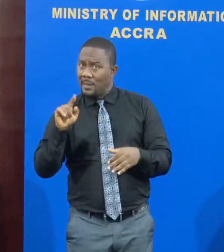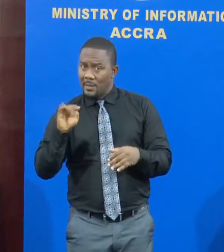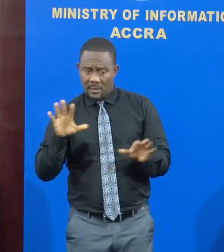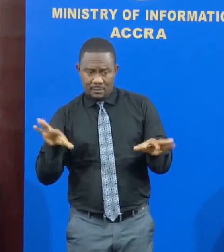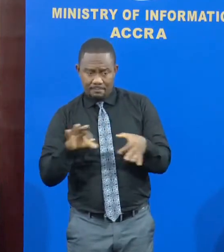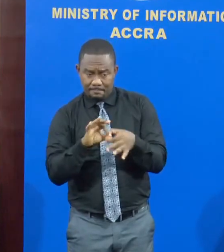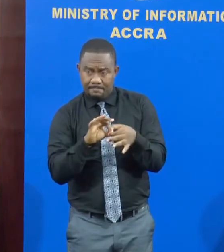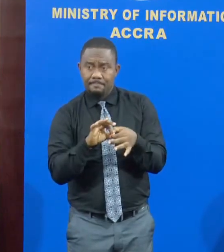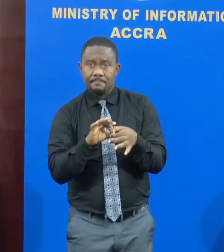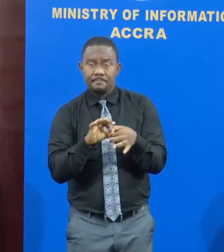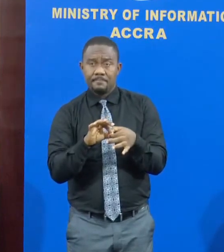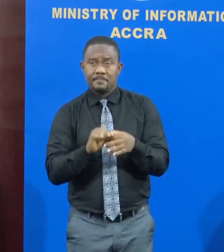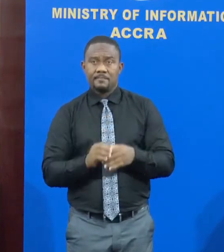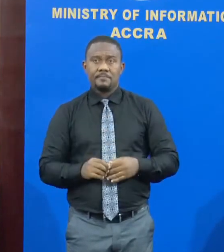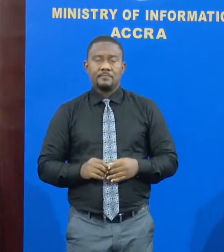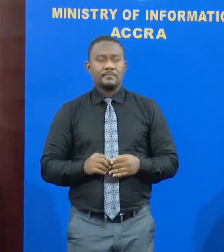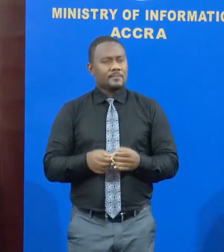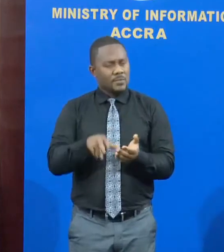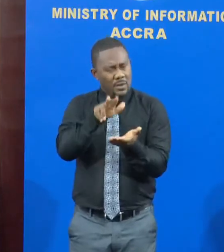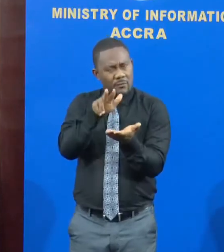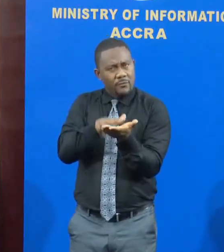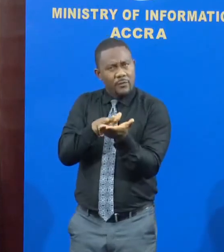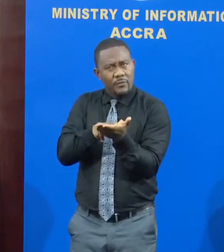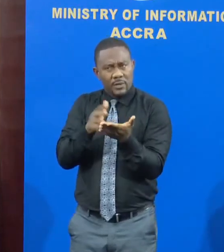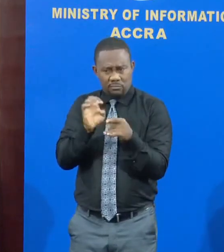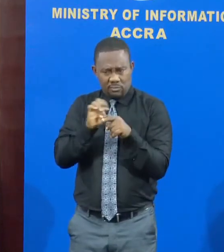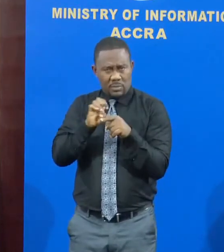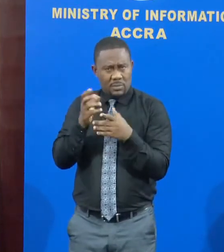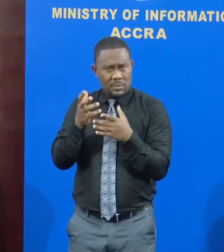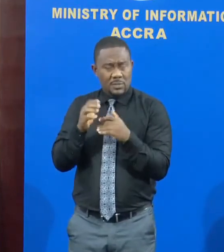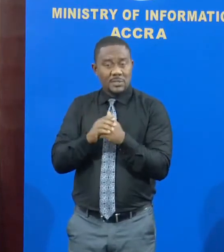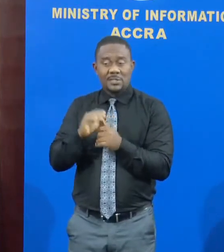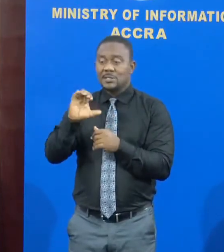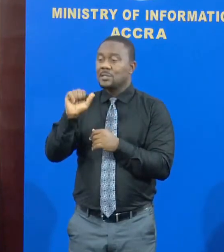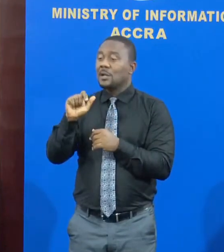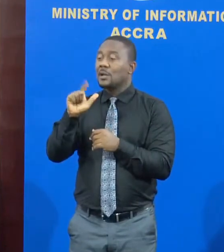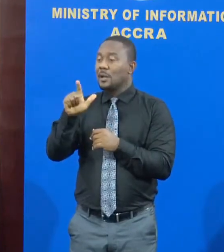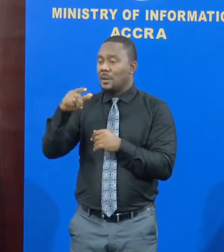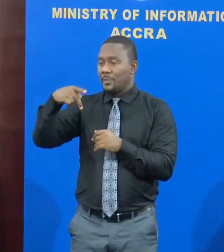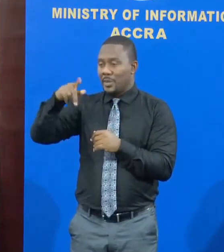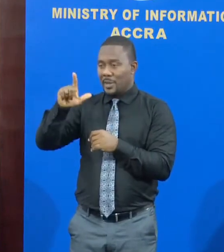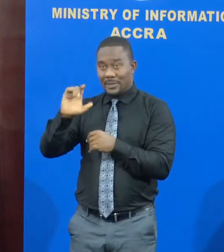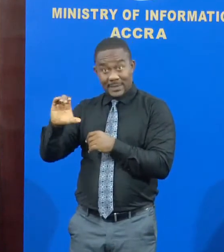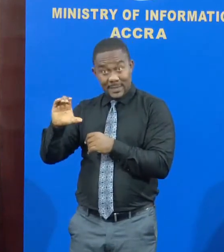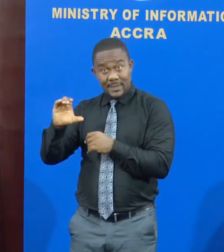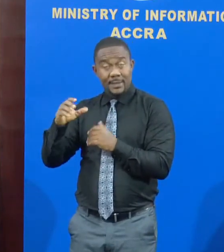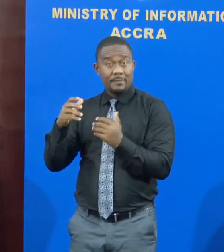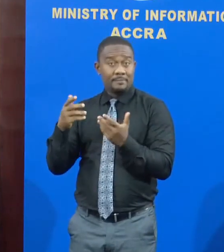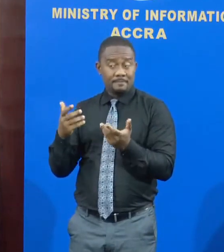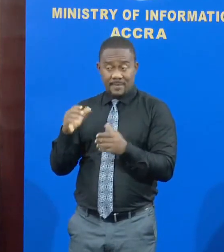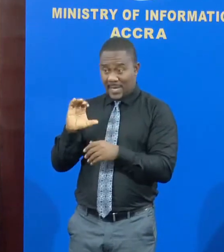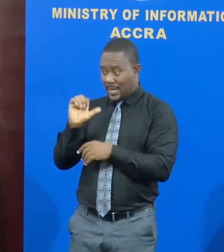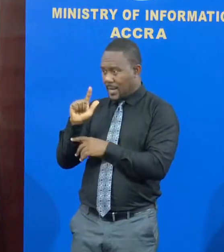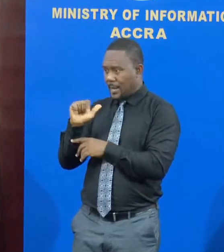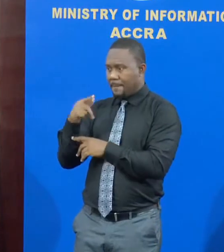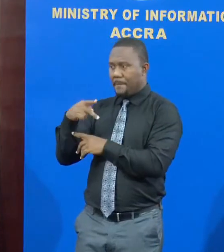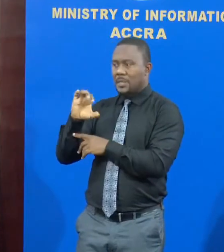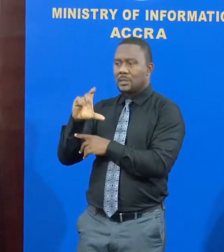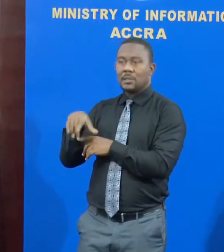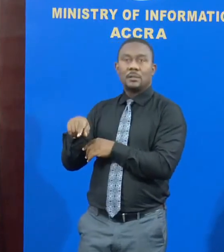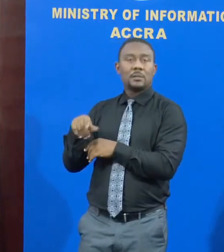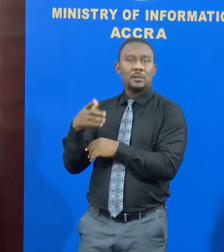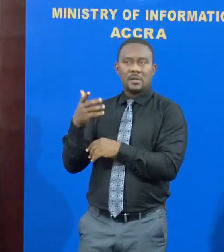harmonization. There's pilot verification exercise completed with the CarBank PLC, and CarBank has rolled out the verification